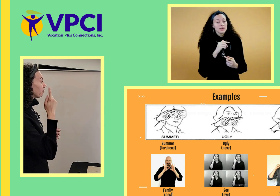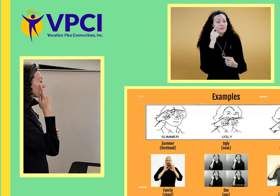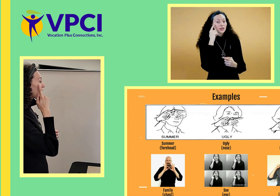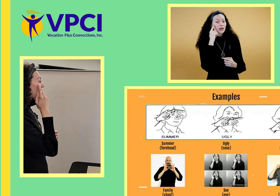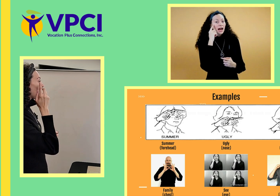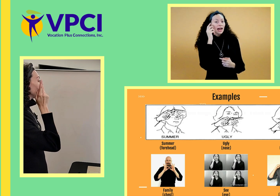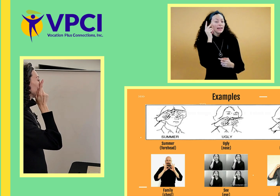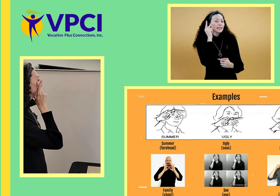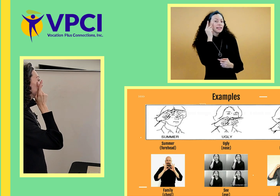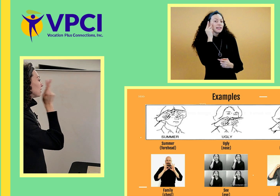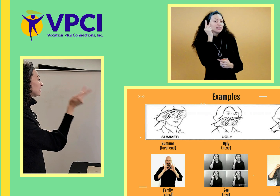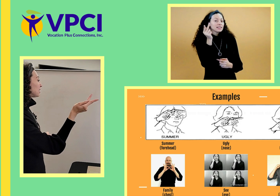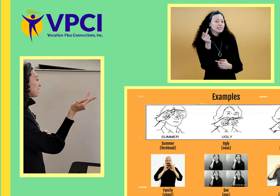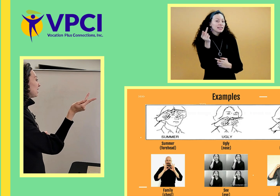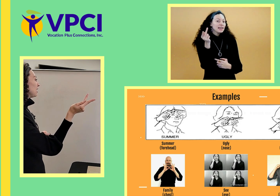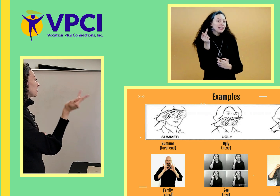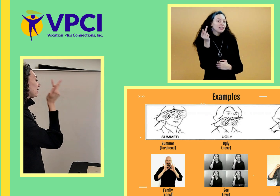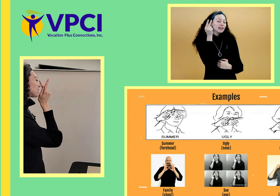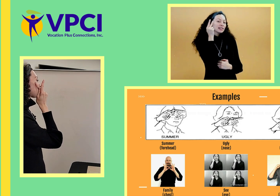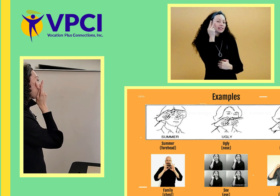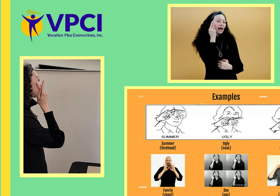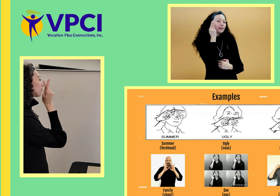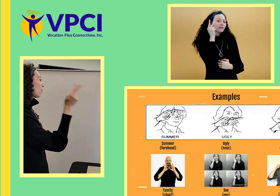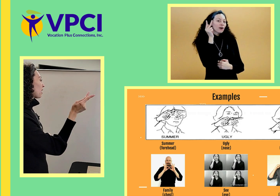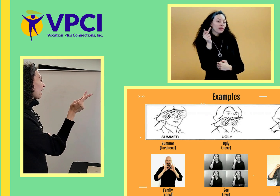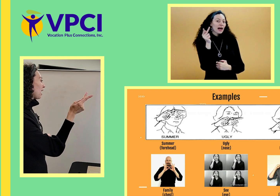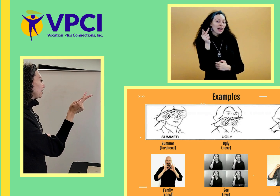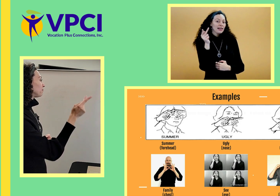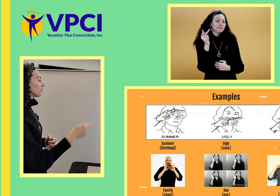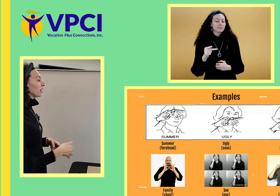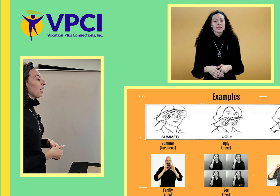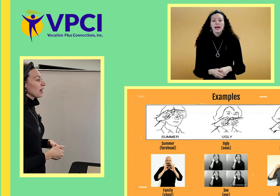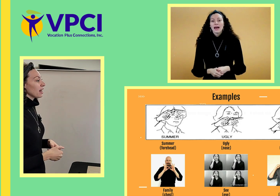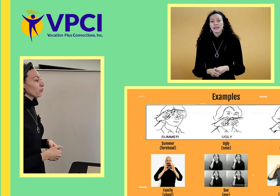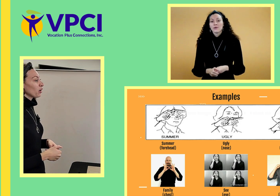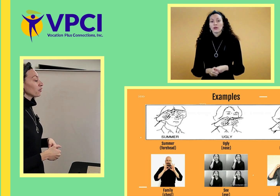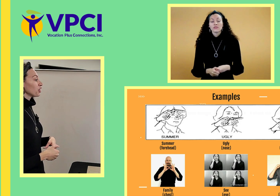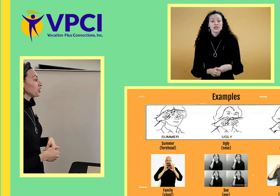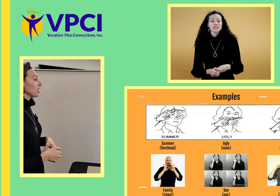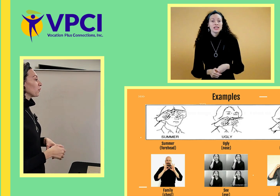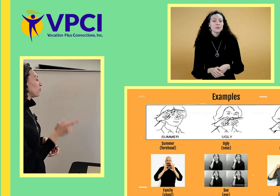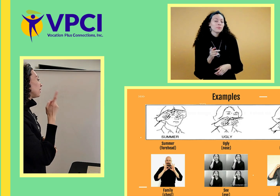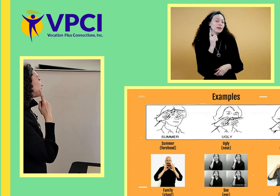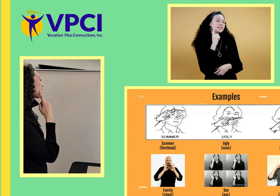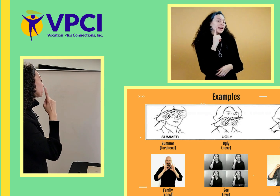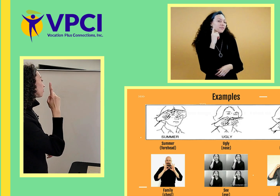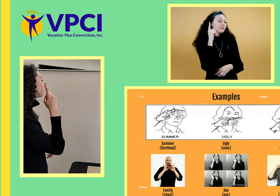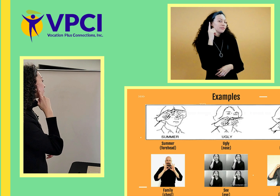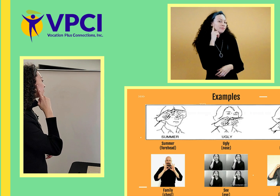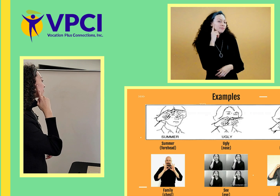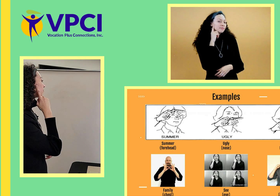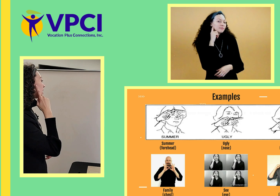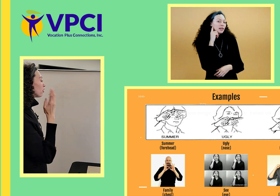would be for your eye. C is signed from the eye, and then one for your cheek would be